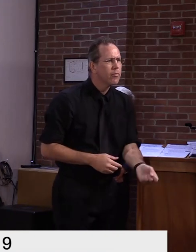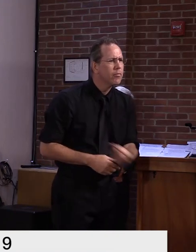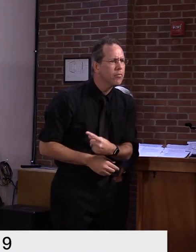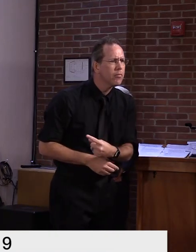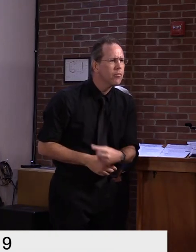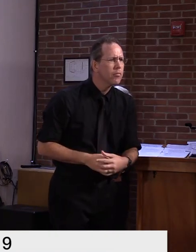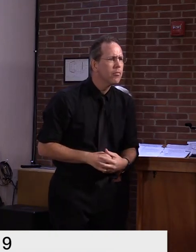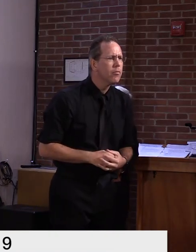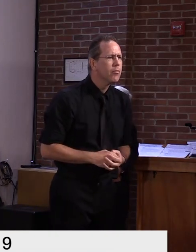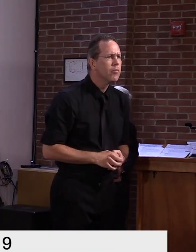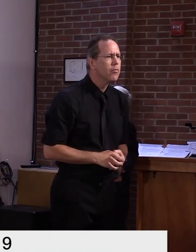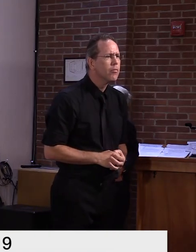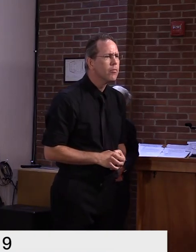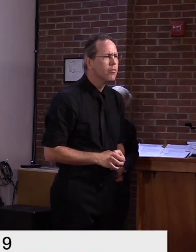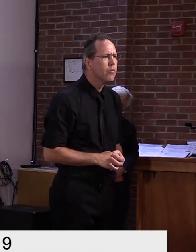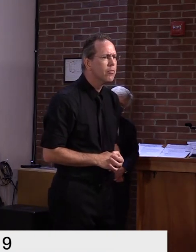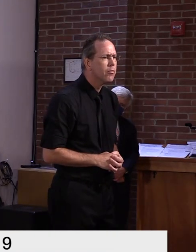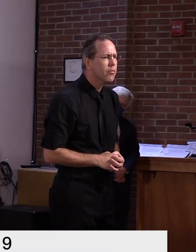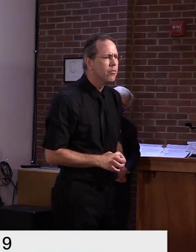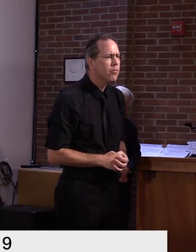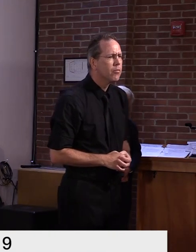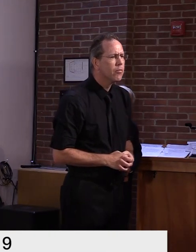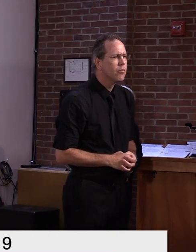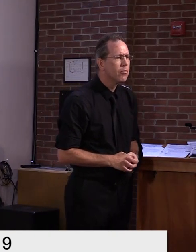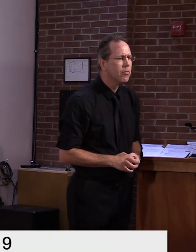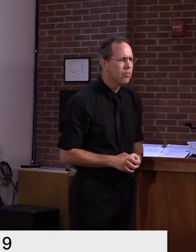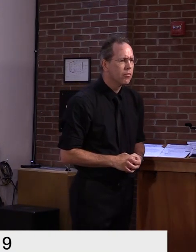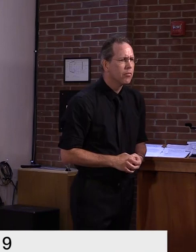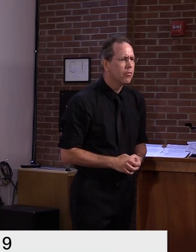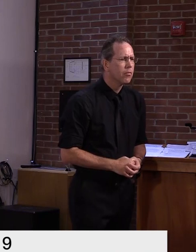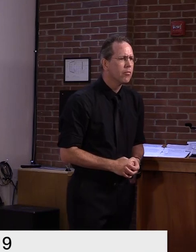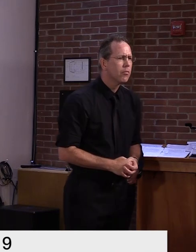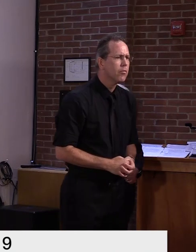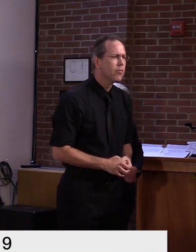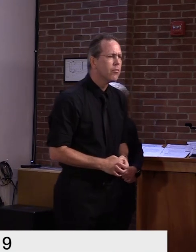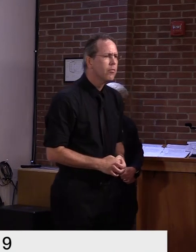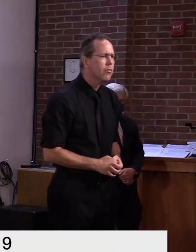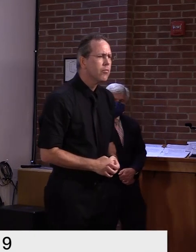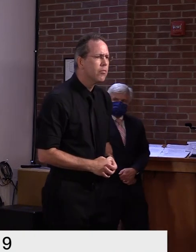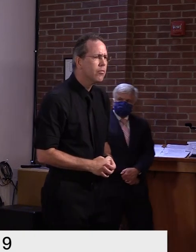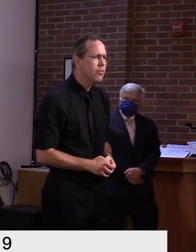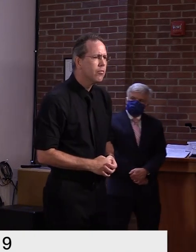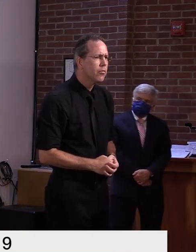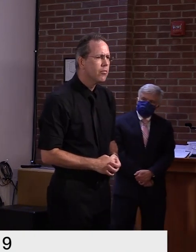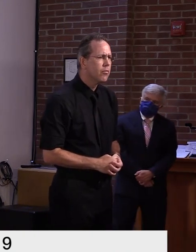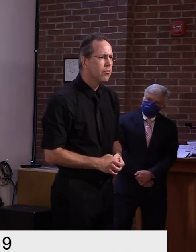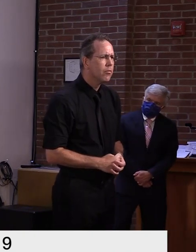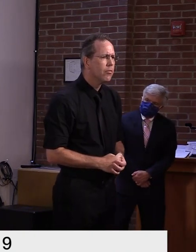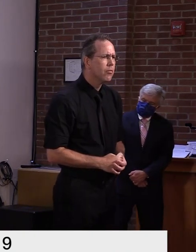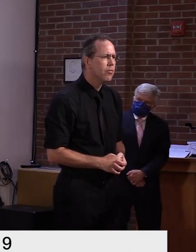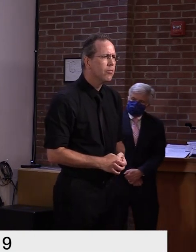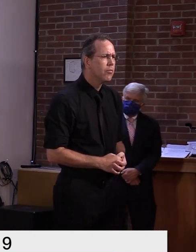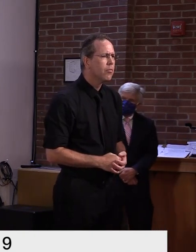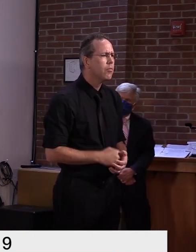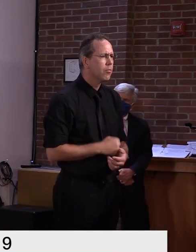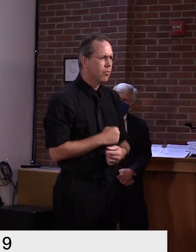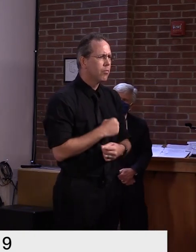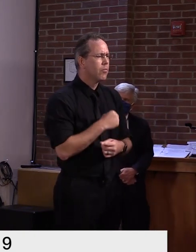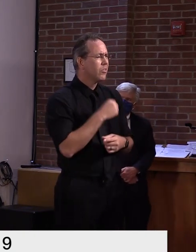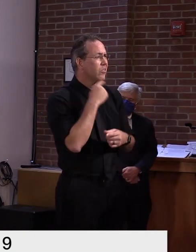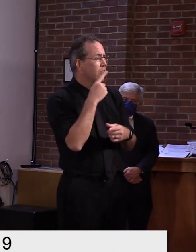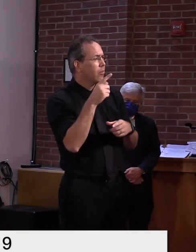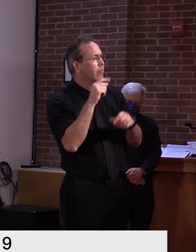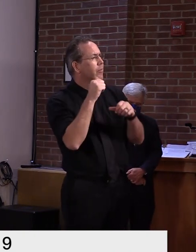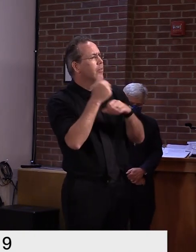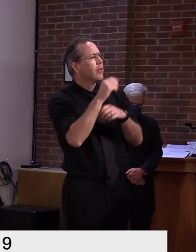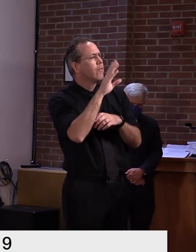it's set from my standpoint. I mean, I think most Vermonters appreciate the fact that we have a high standard here. We're going to adhere